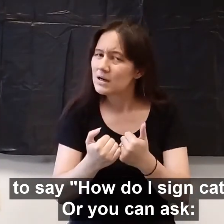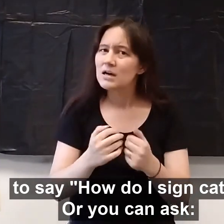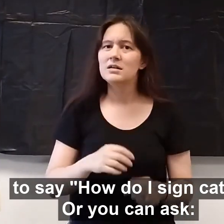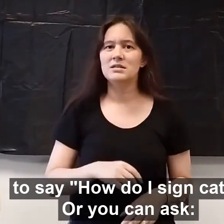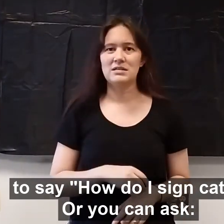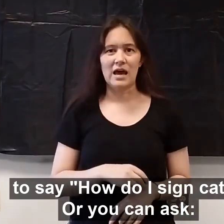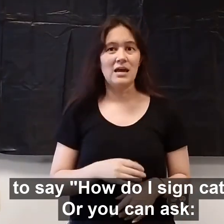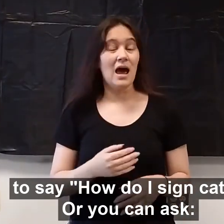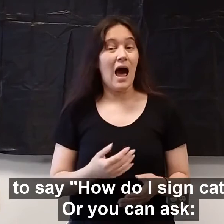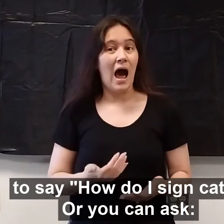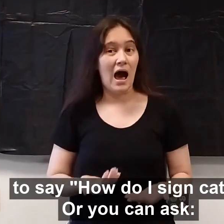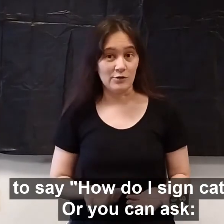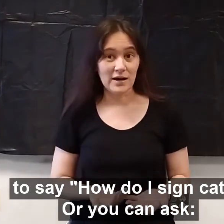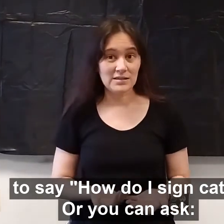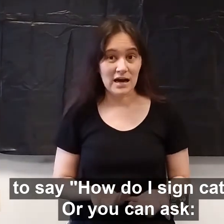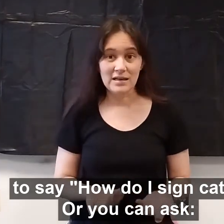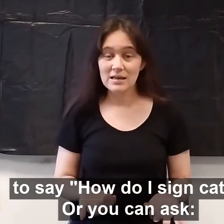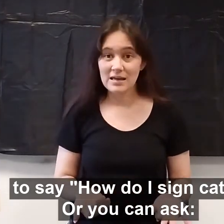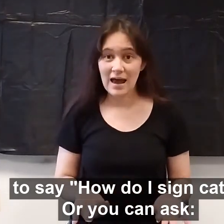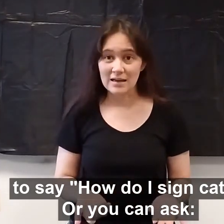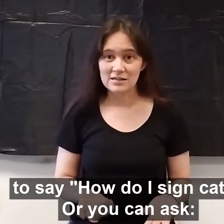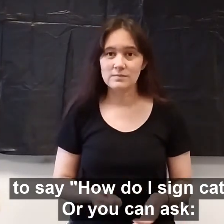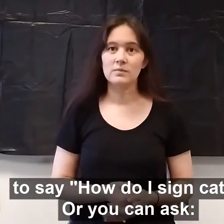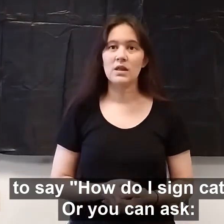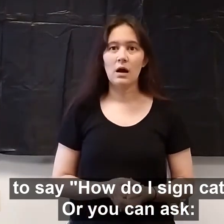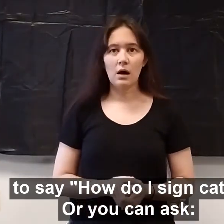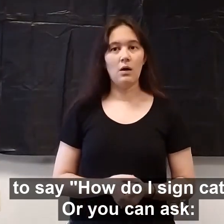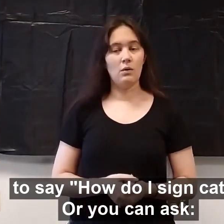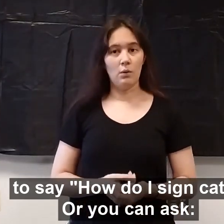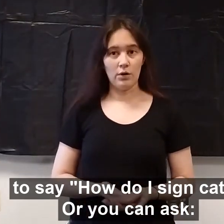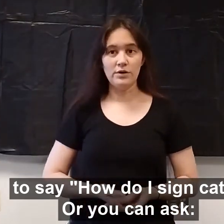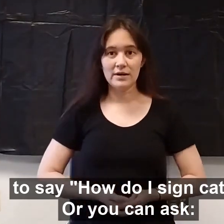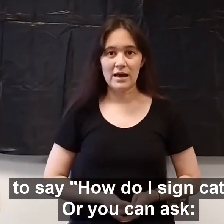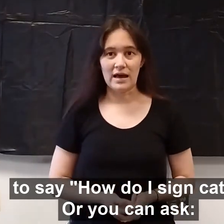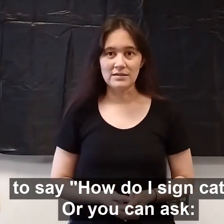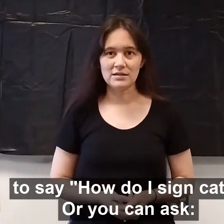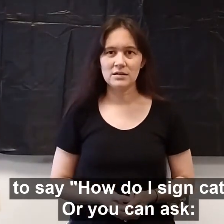to say, how do I sign cat? Or you can ask,